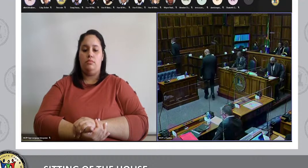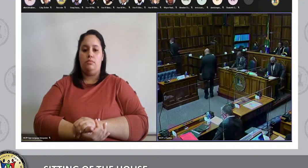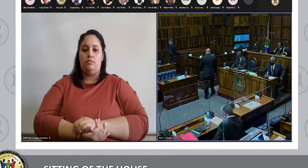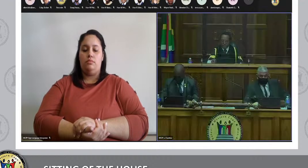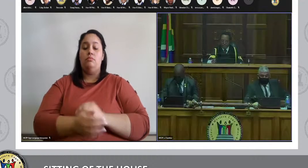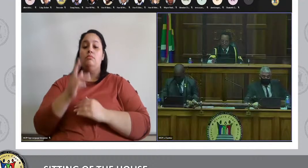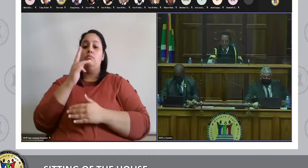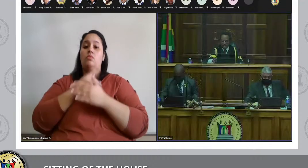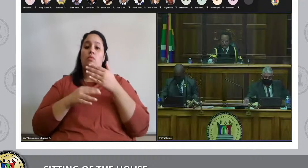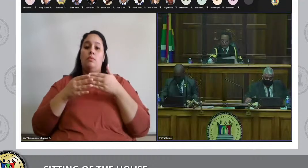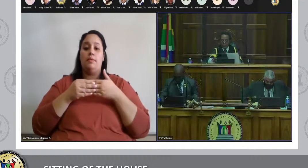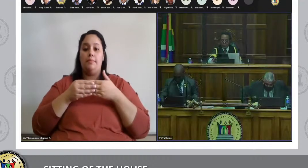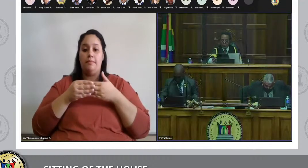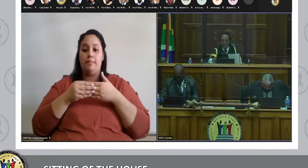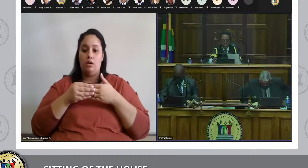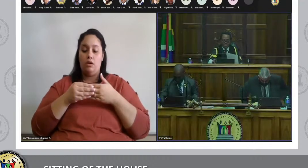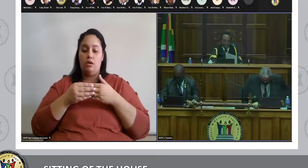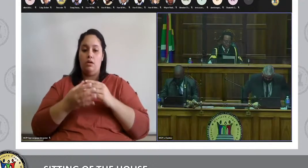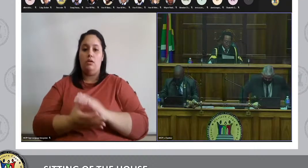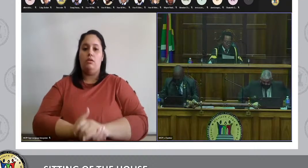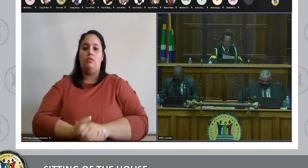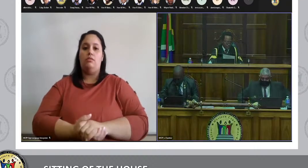Honorable members,